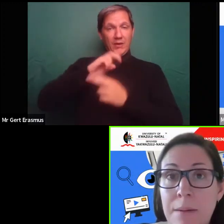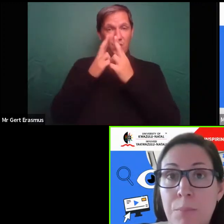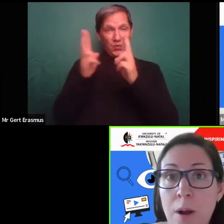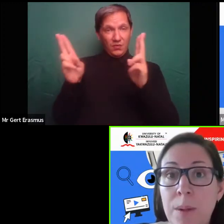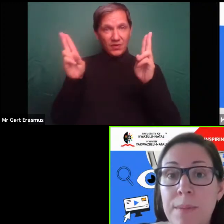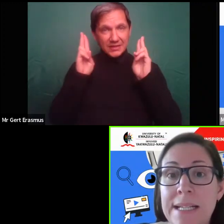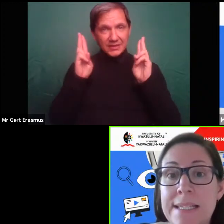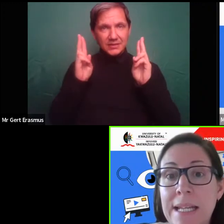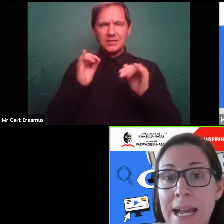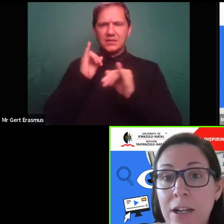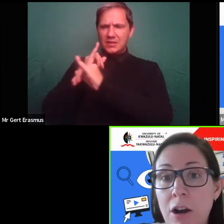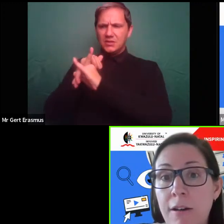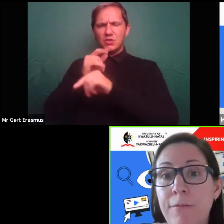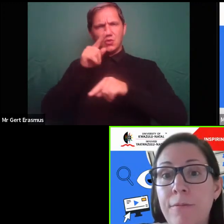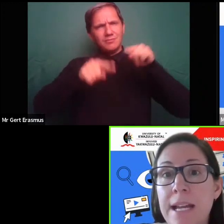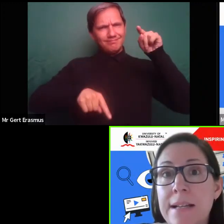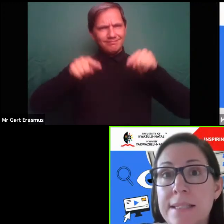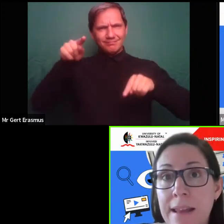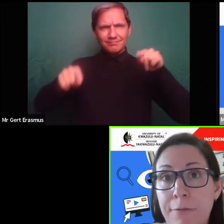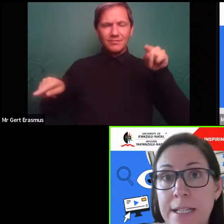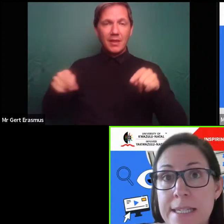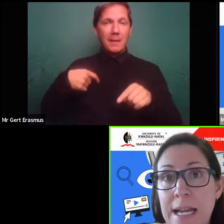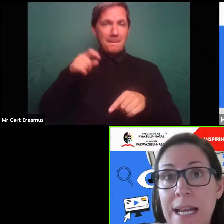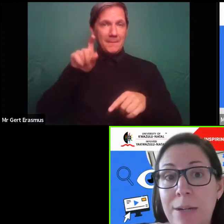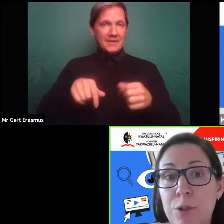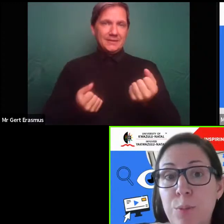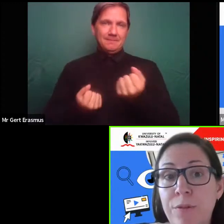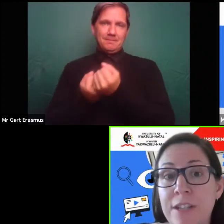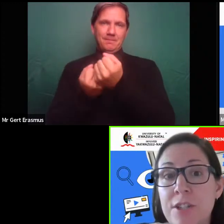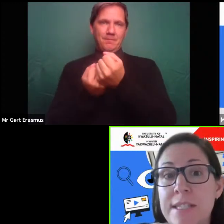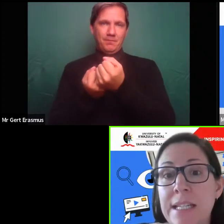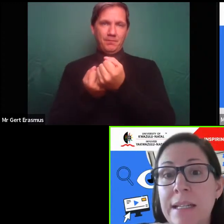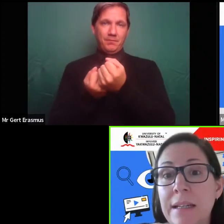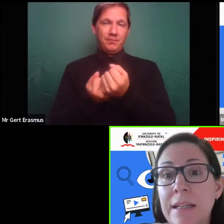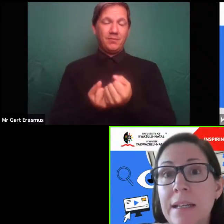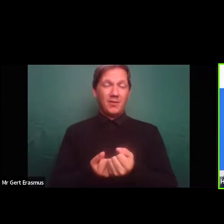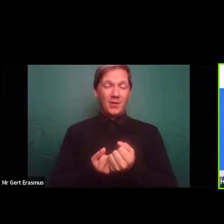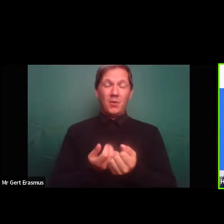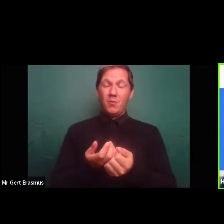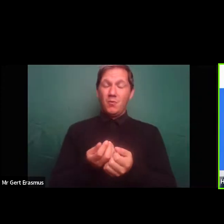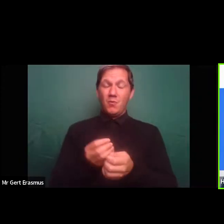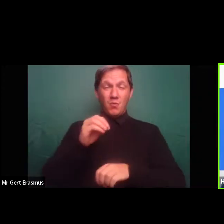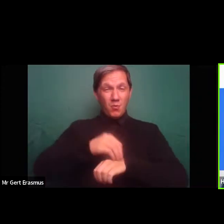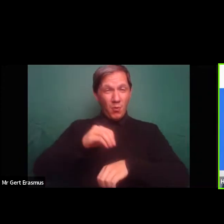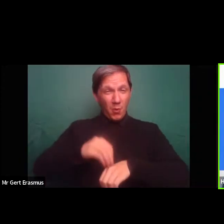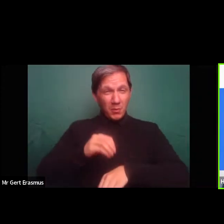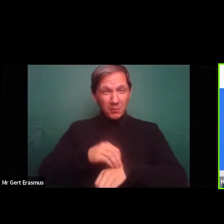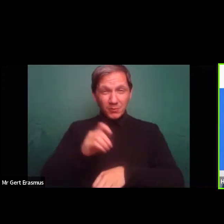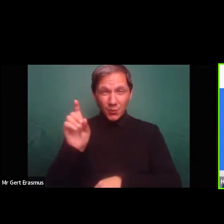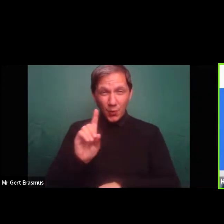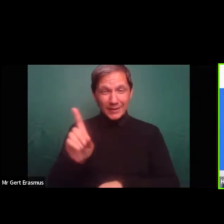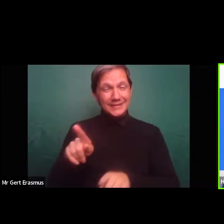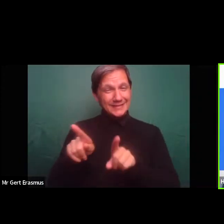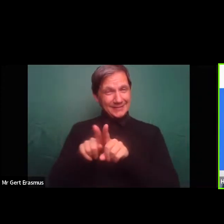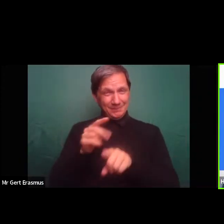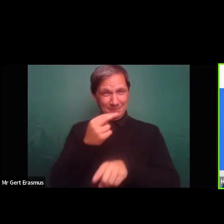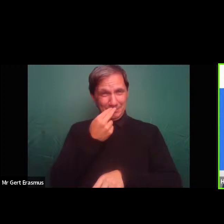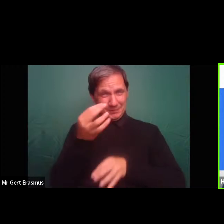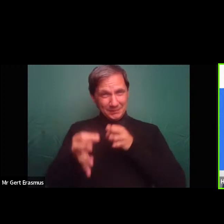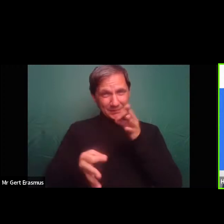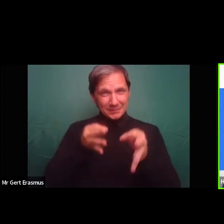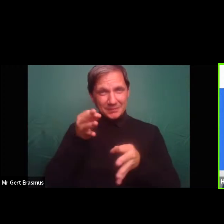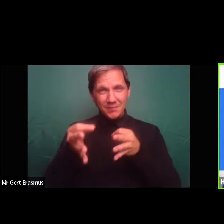enormous problem is the lack of South African Sign Language proficiency among teachers.